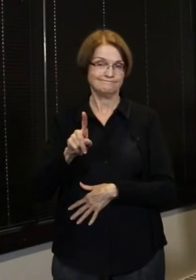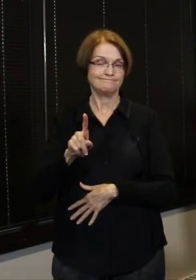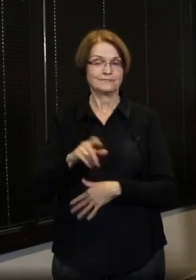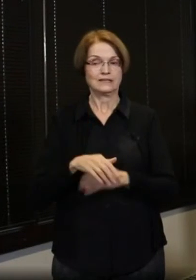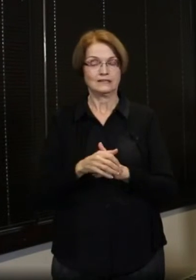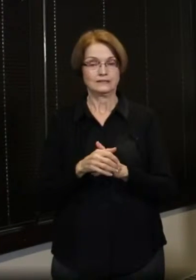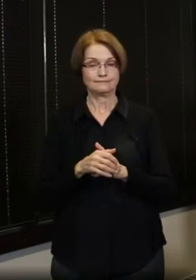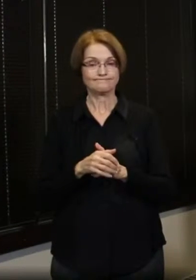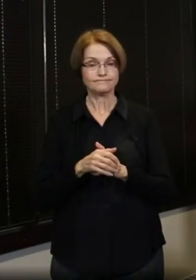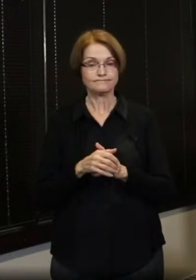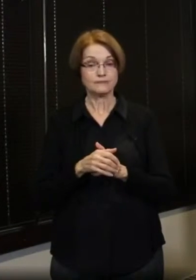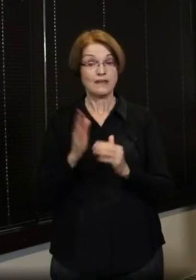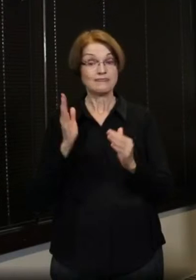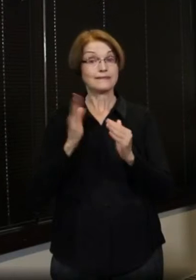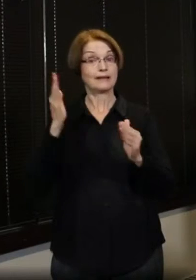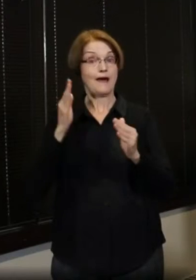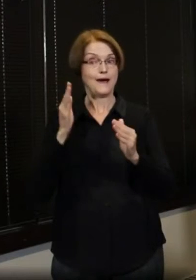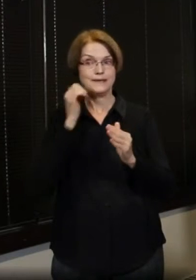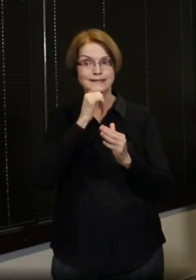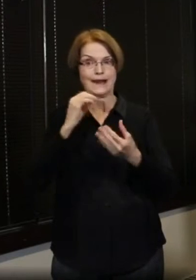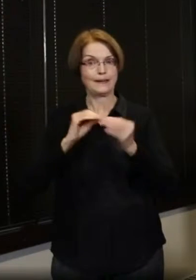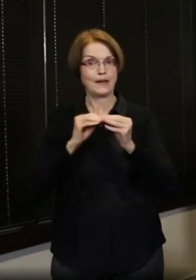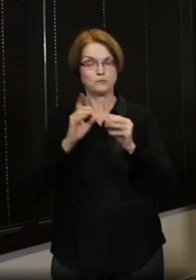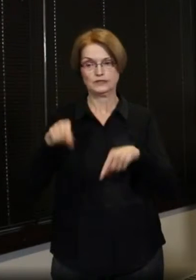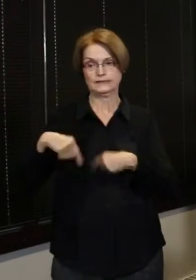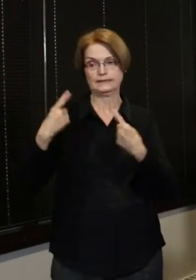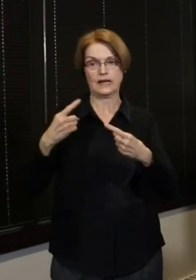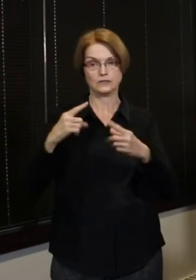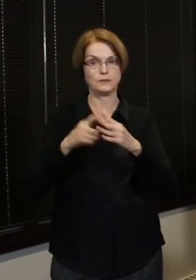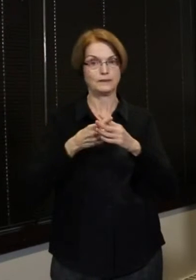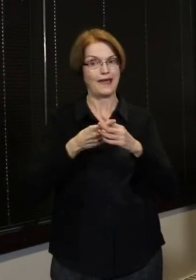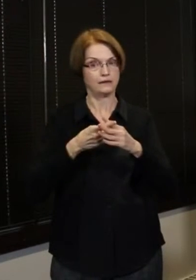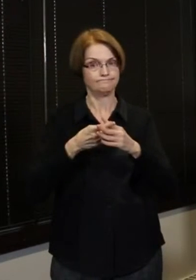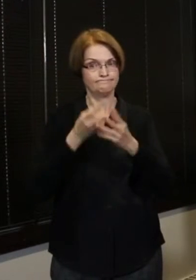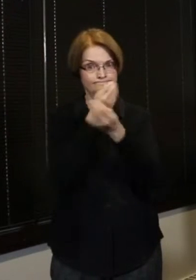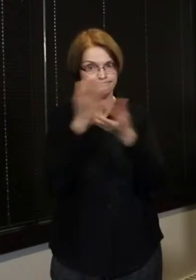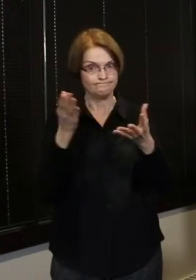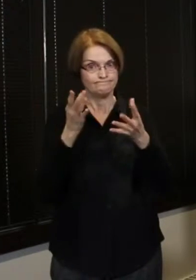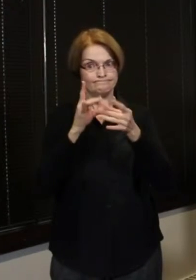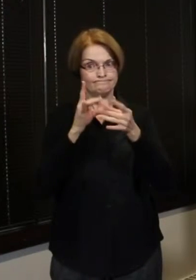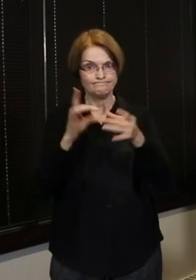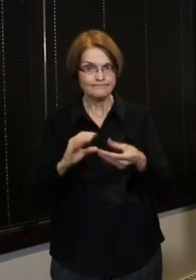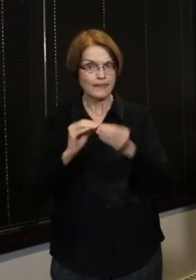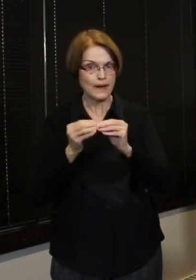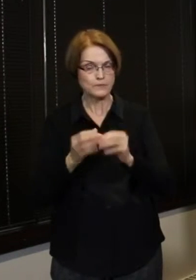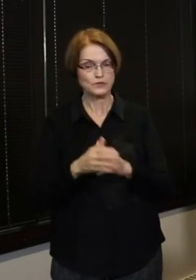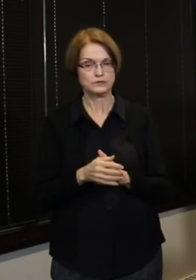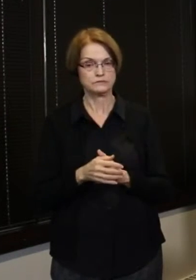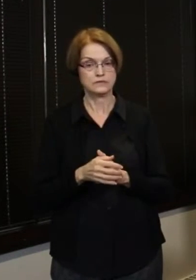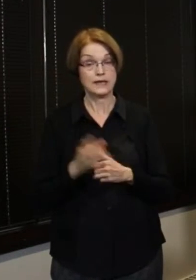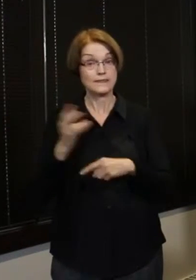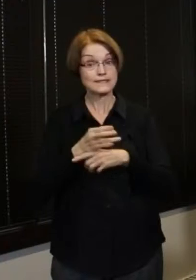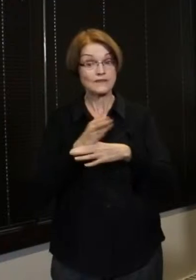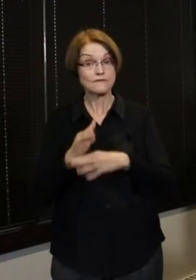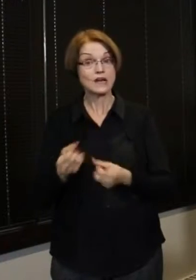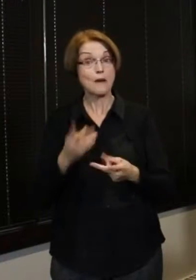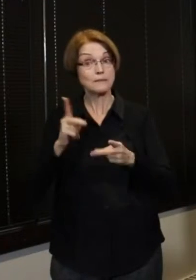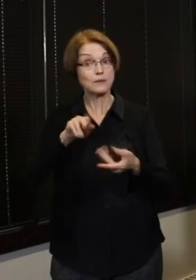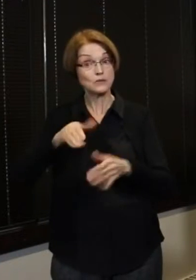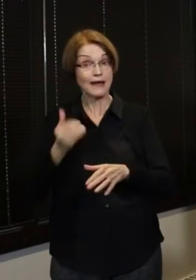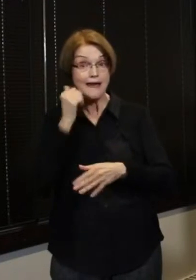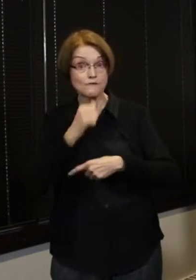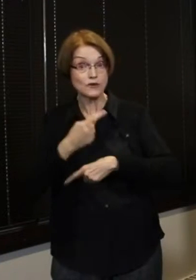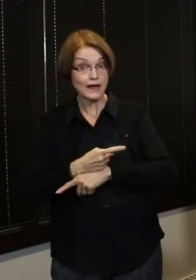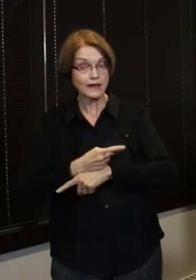the highest daily number that we have reported since we began sharing this data. And this has moved our 7-day moving average up